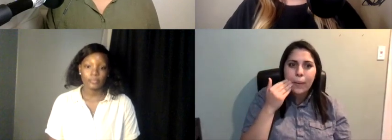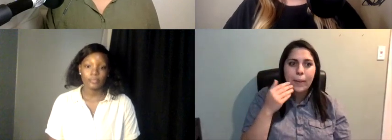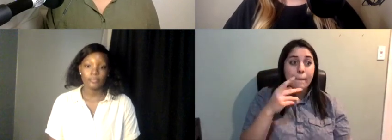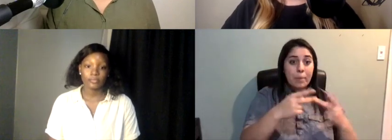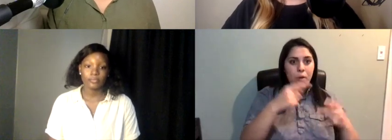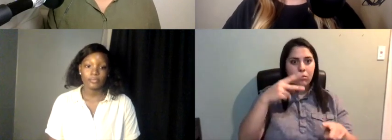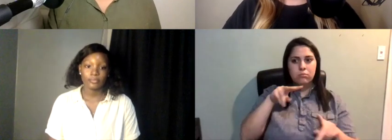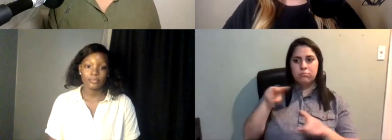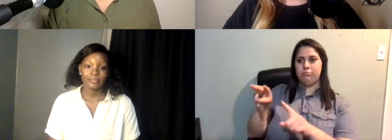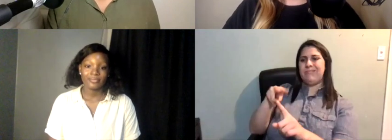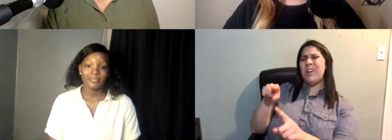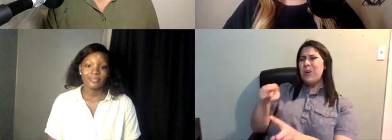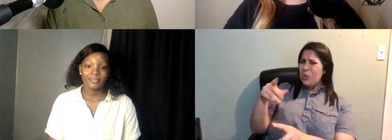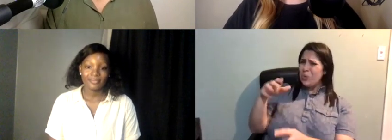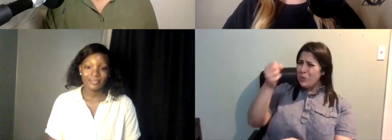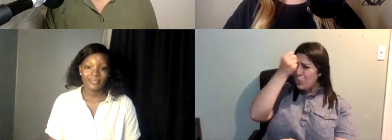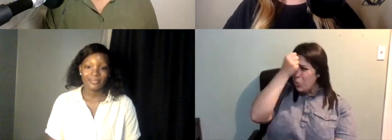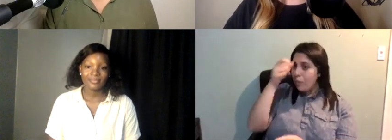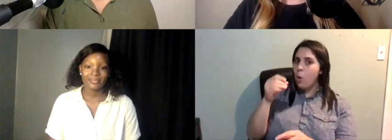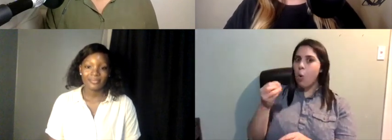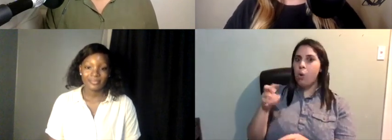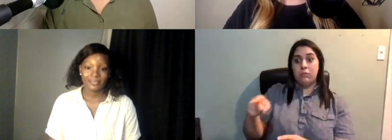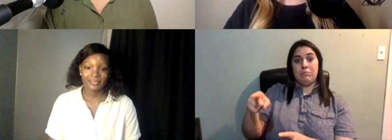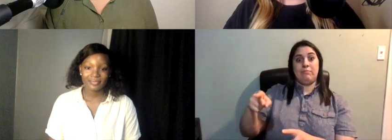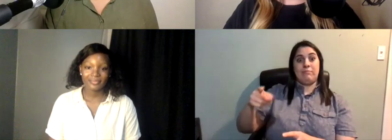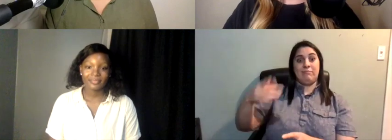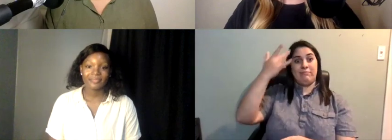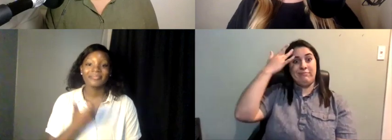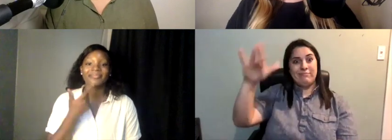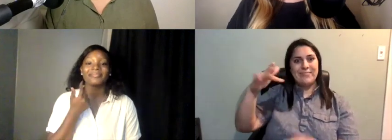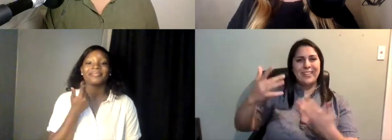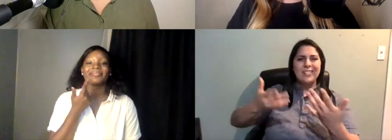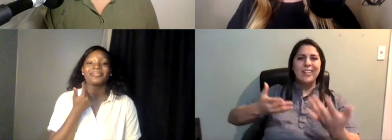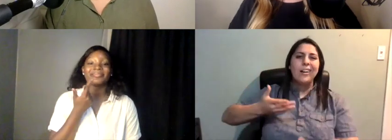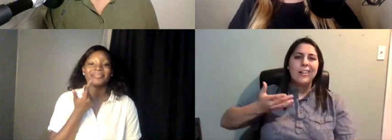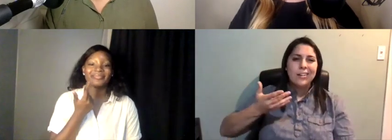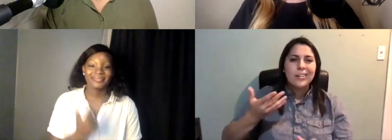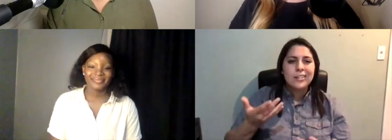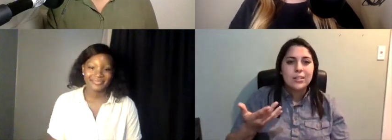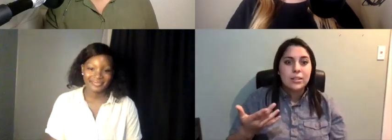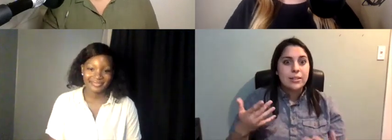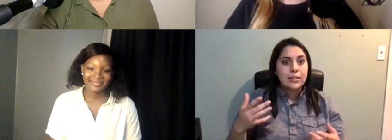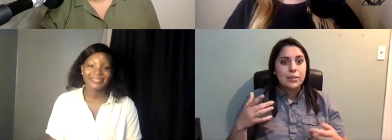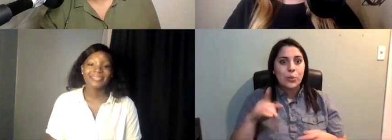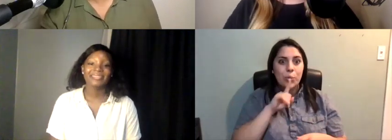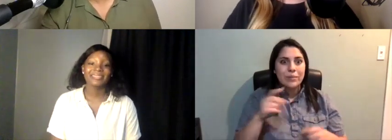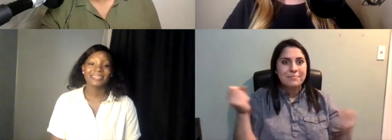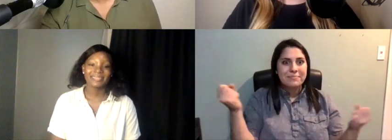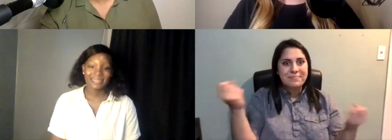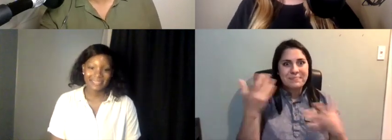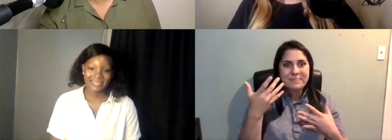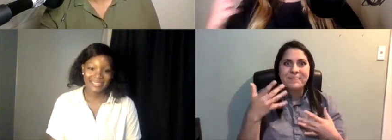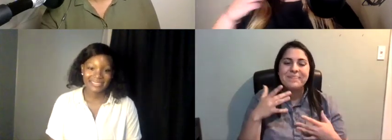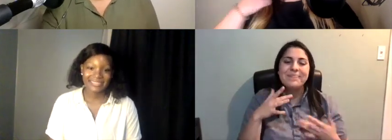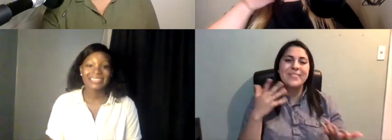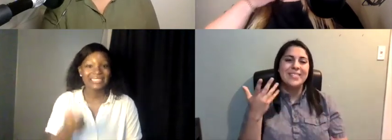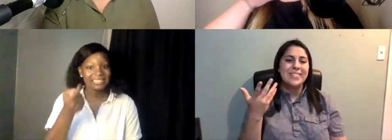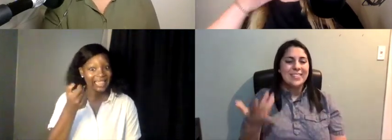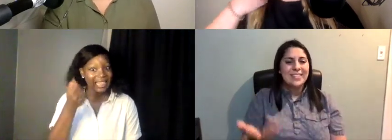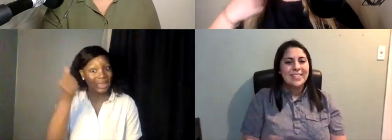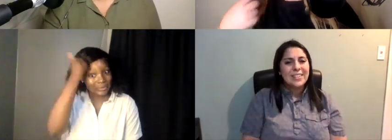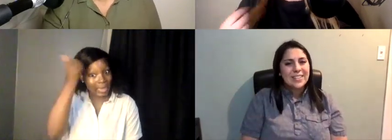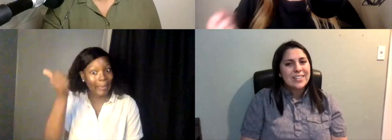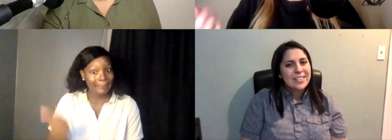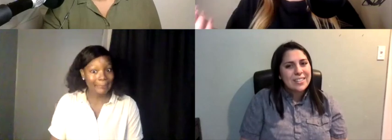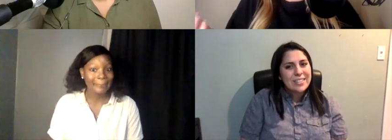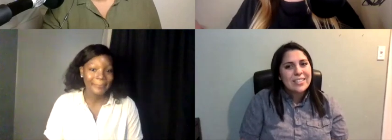or really brave. Like, I don't know, like, you know, it just kind of freaks everyone out. And it's fucking scary for the person doing it. It's